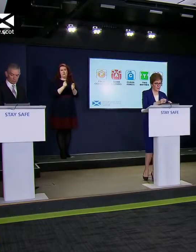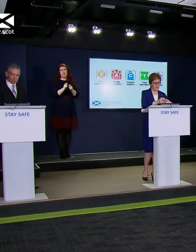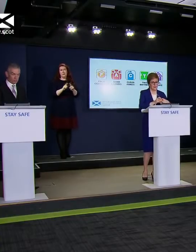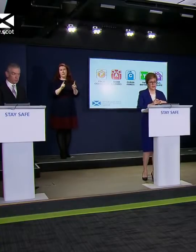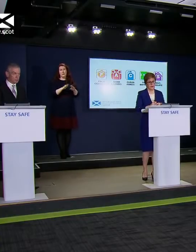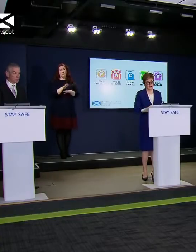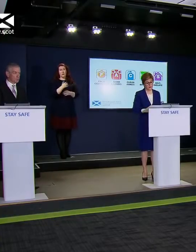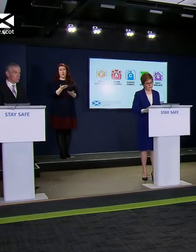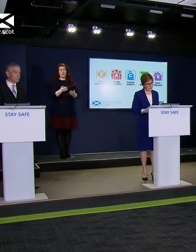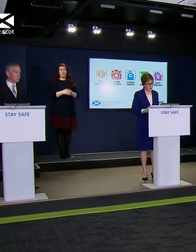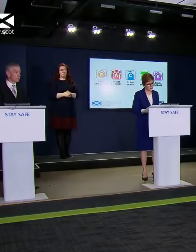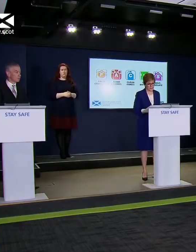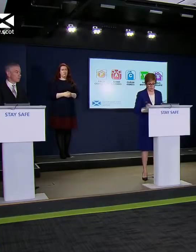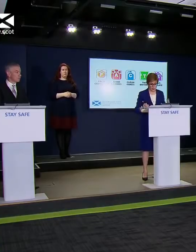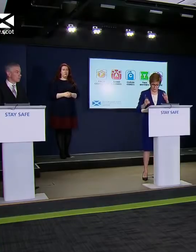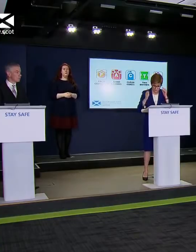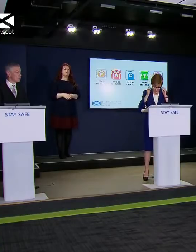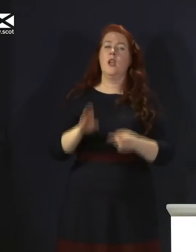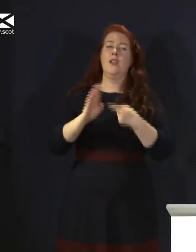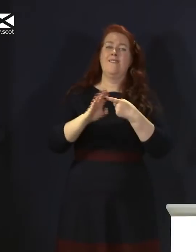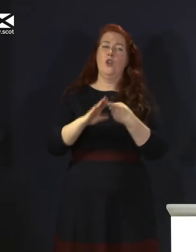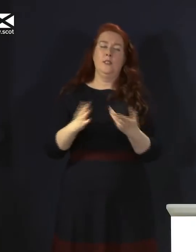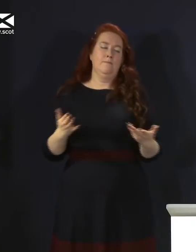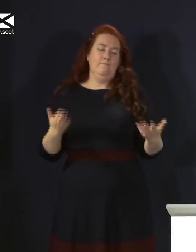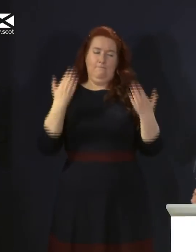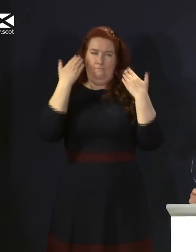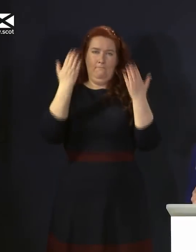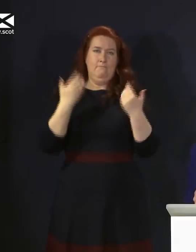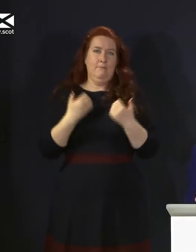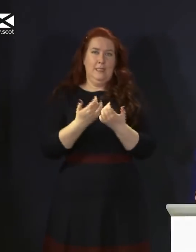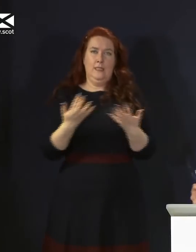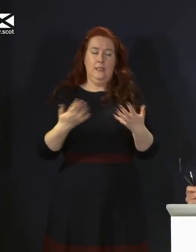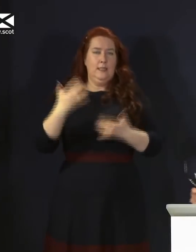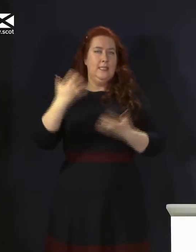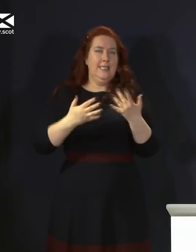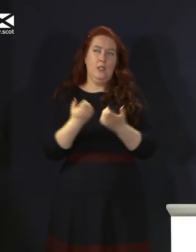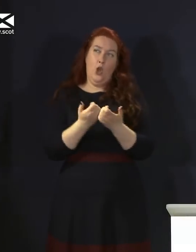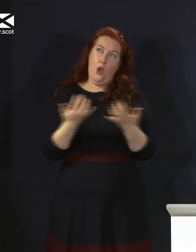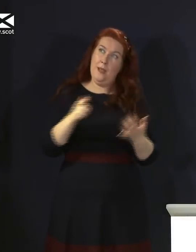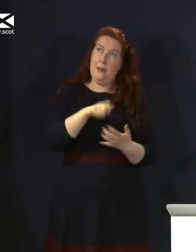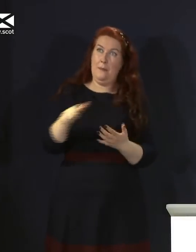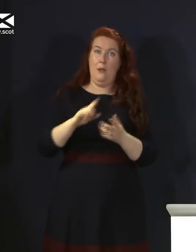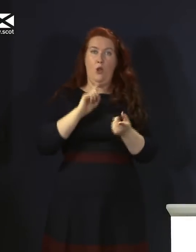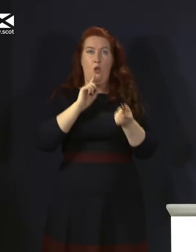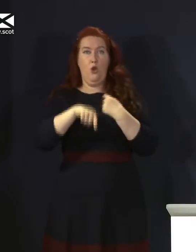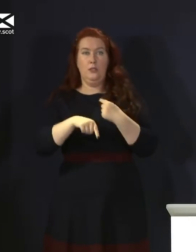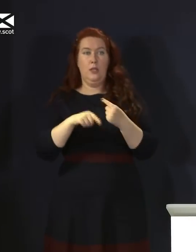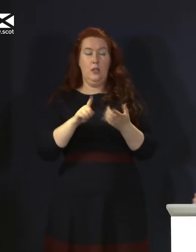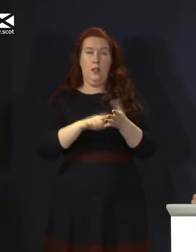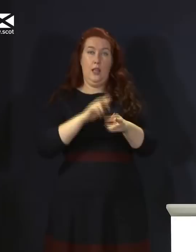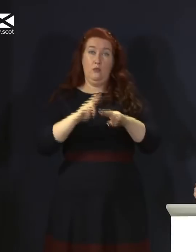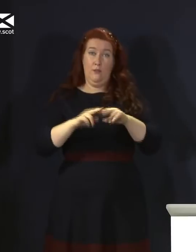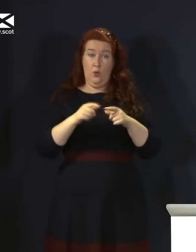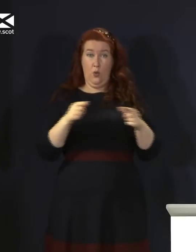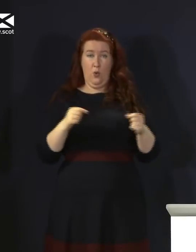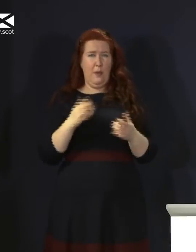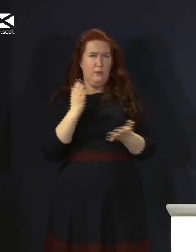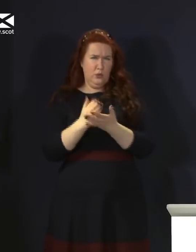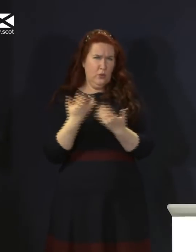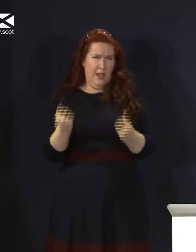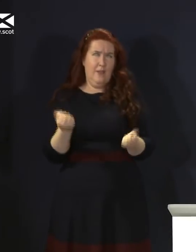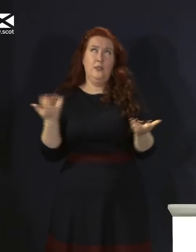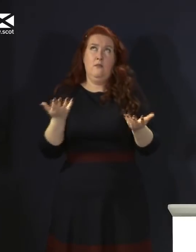forward. On the first question, I don't have statistics on the uptake of lateral flow testing in front of me just now, but I'm sure we have those,